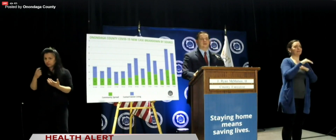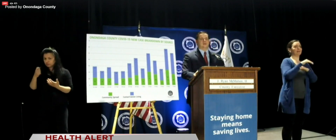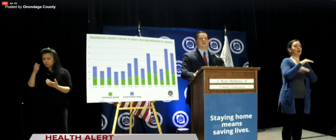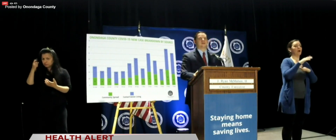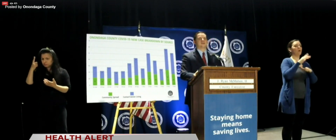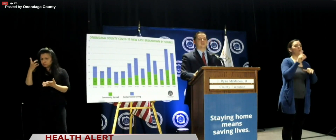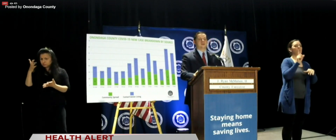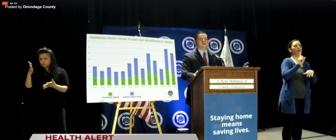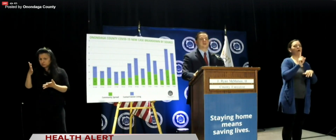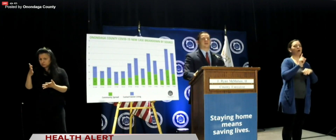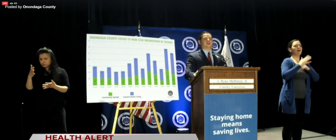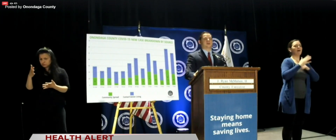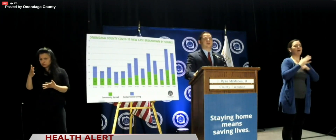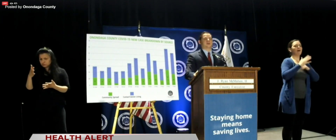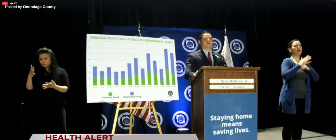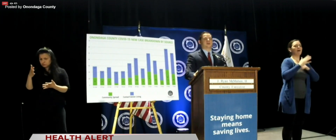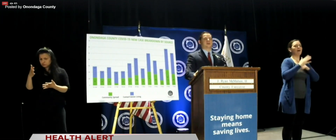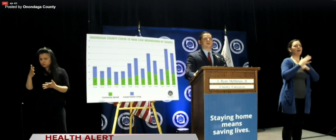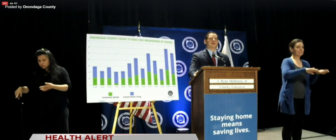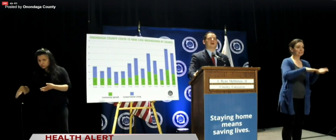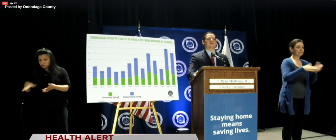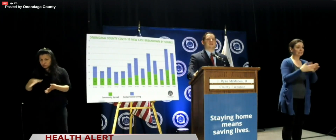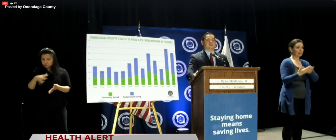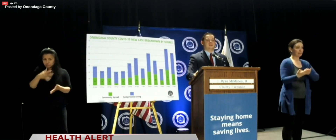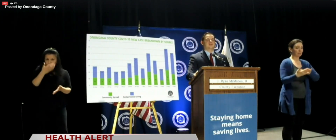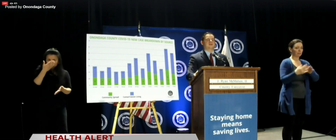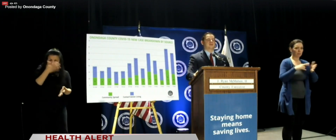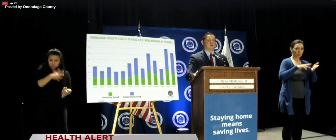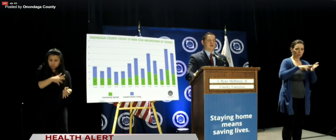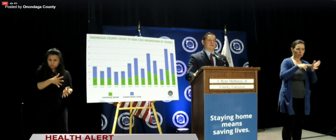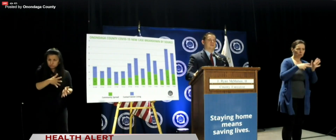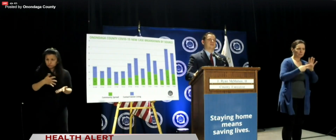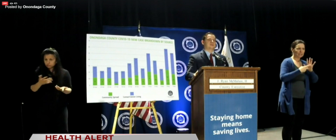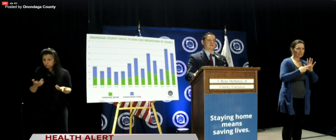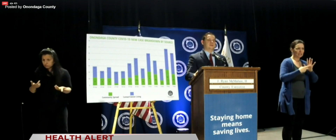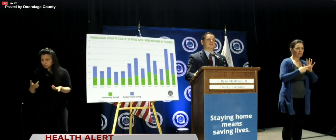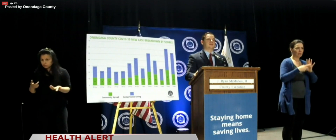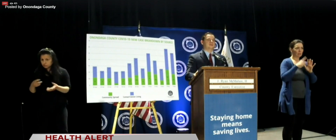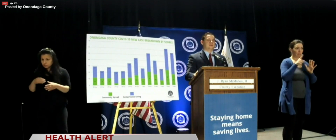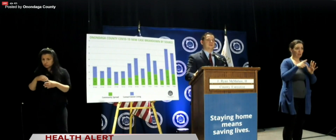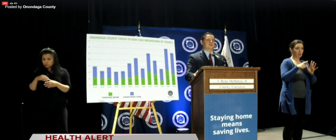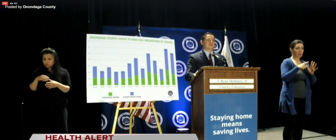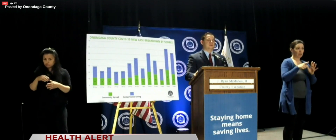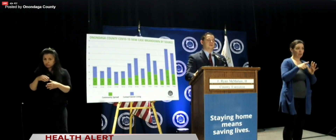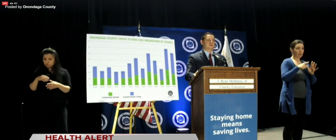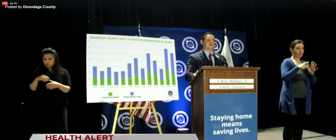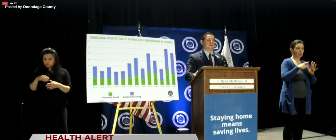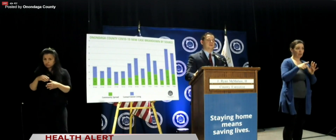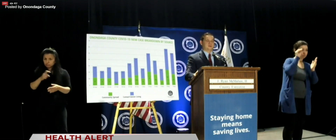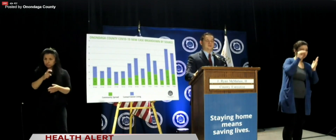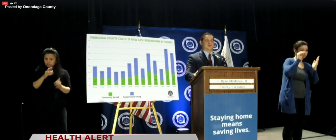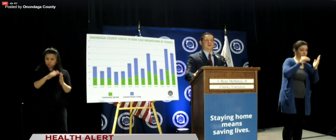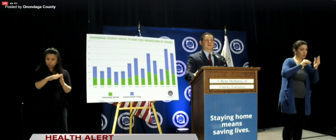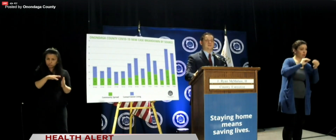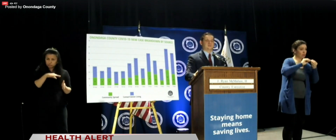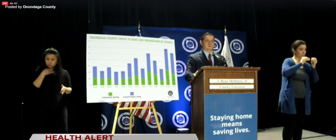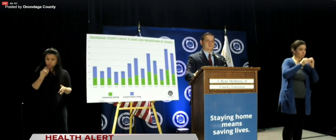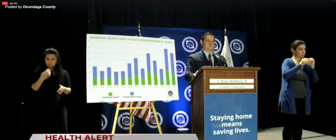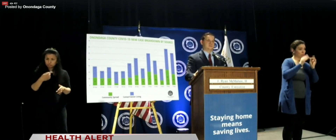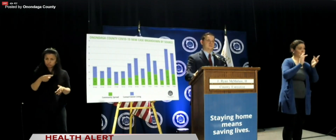numbers. here's how many but nursing they home died deaths within you've the had. facility. Correct. This is not counting outside. That's our